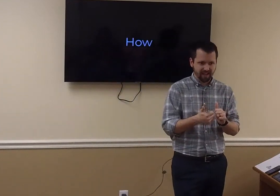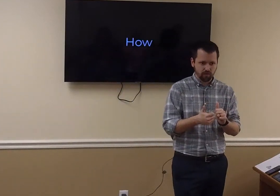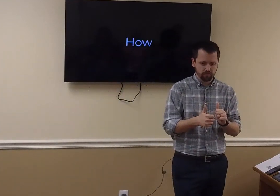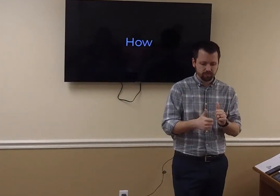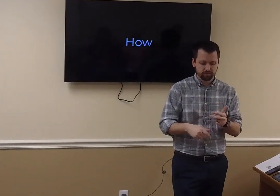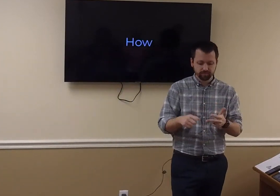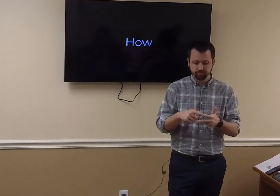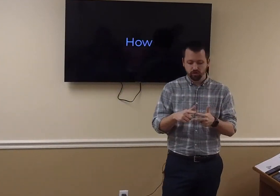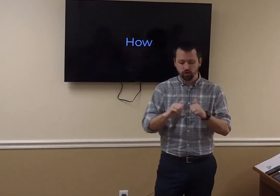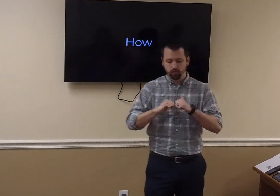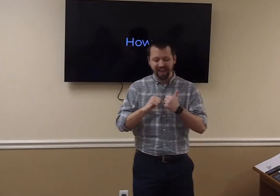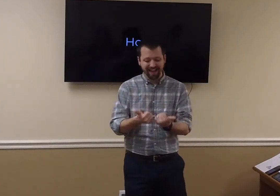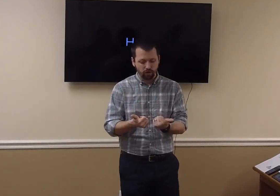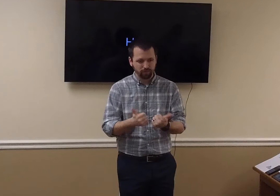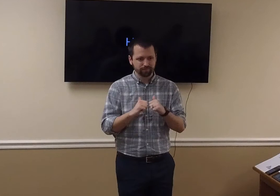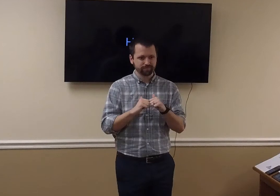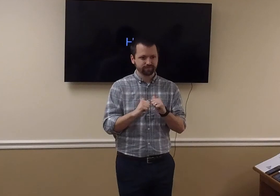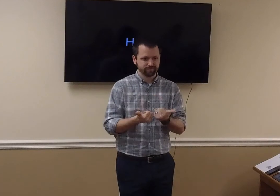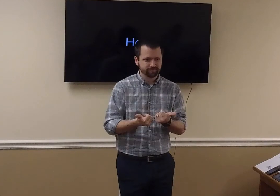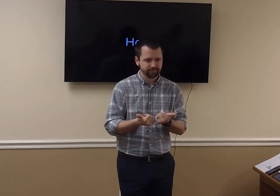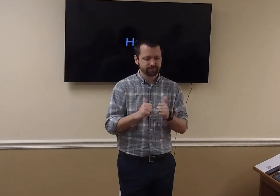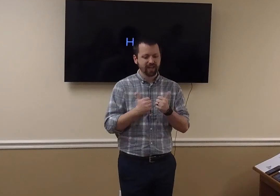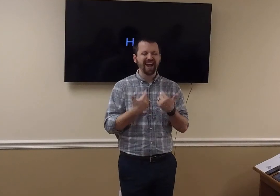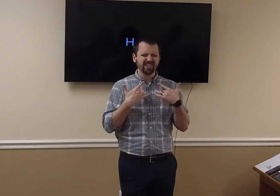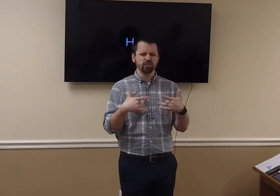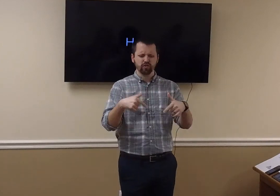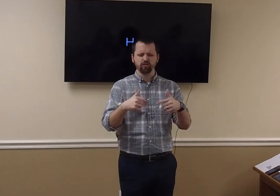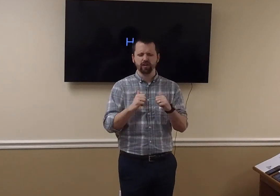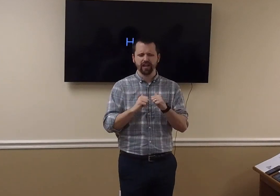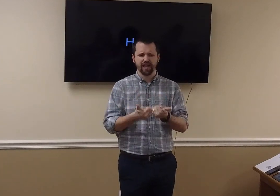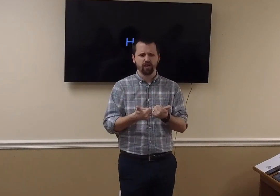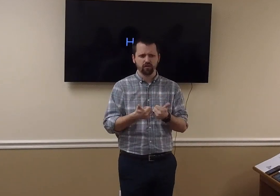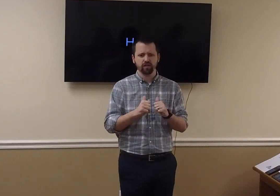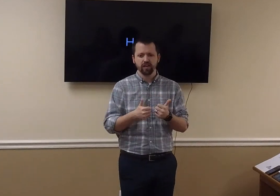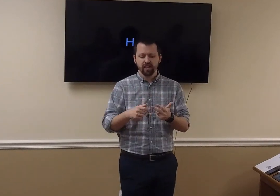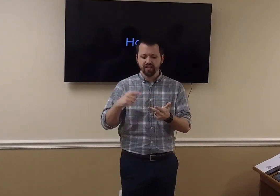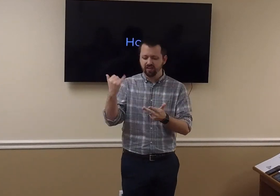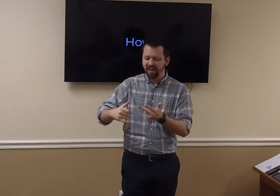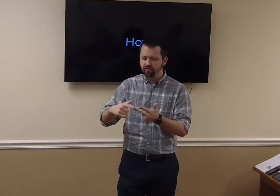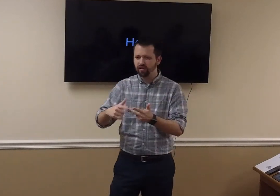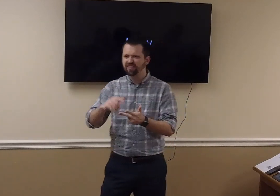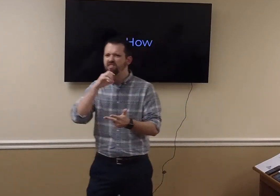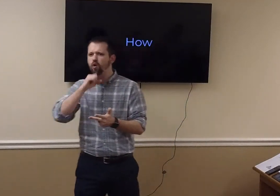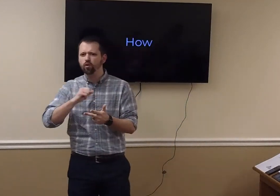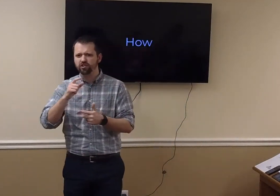How. You can do how. I tend to do this one. How. And the last one is it's an older